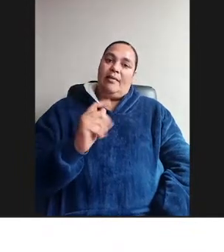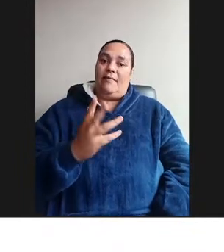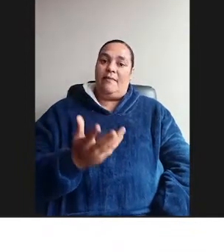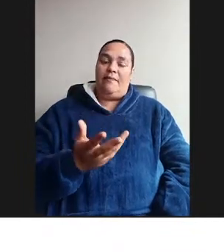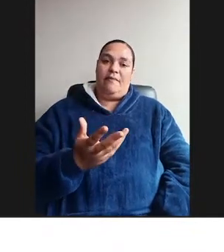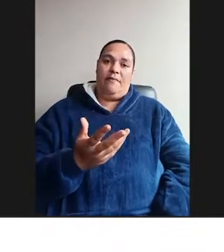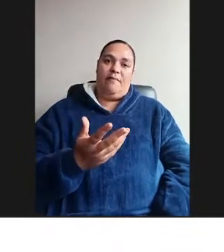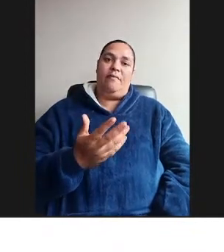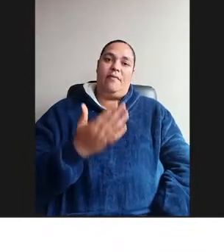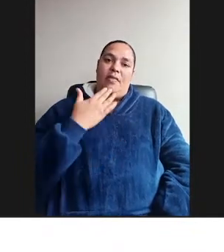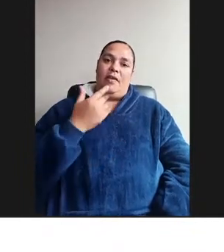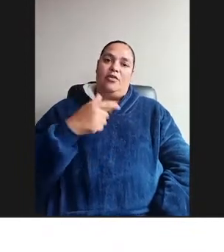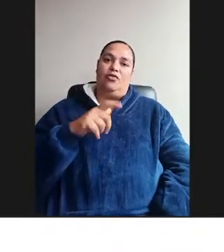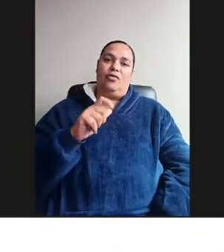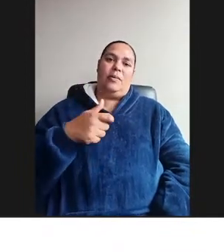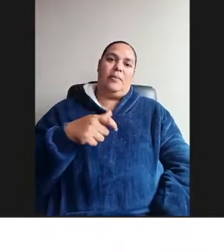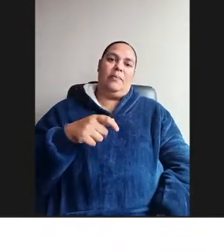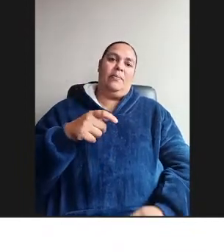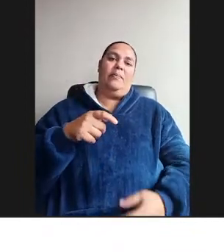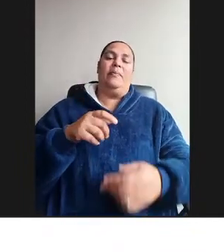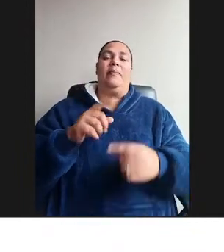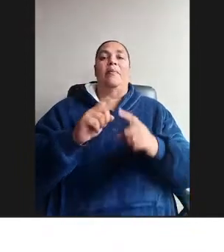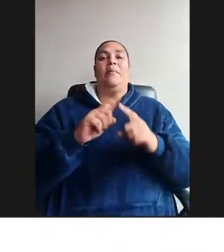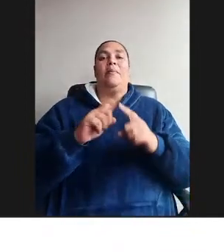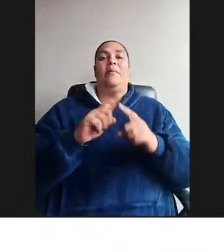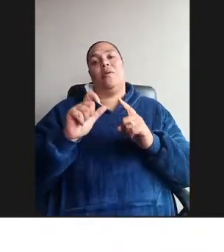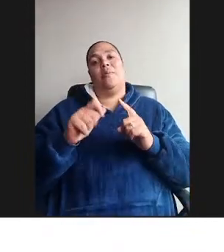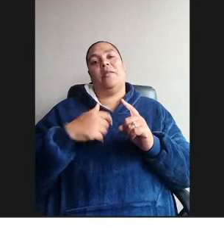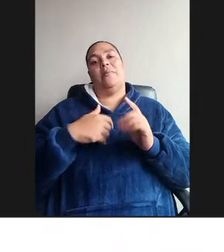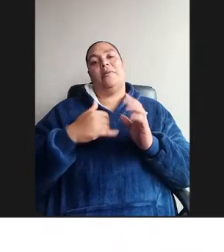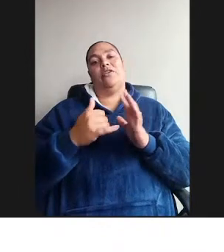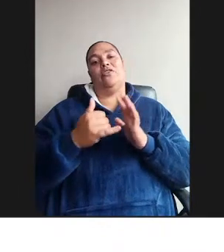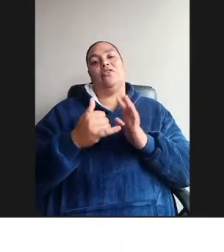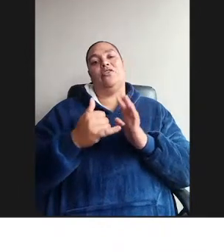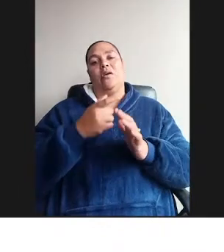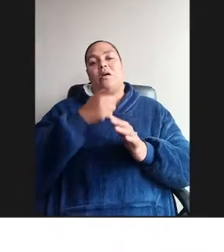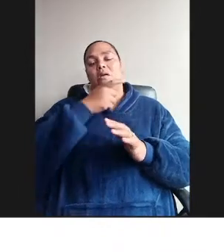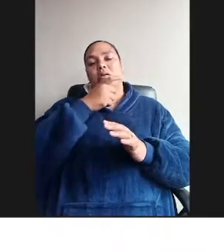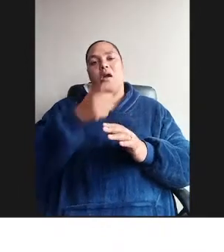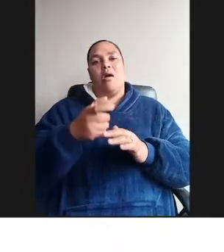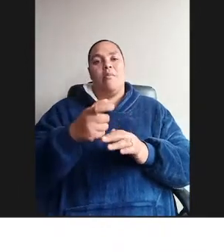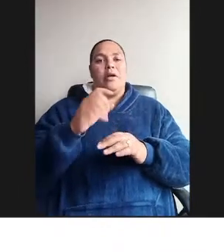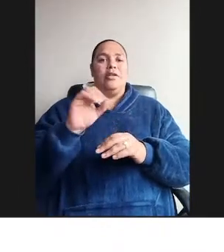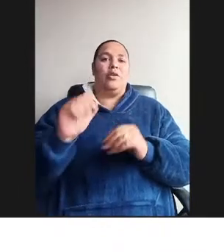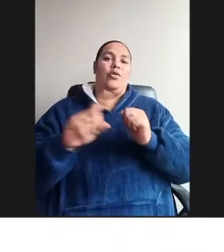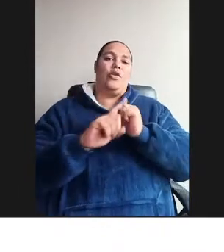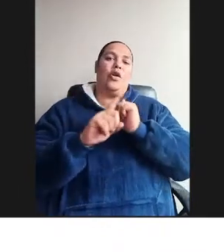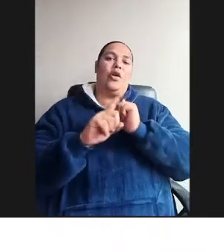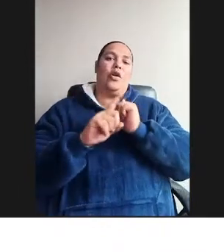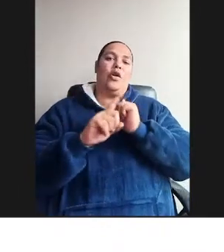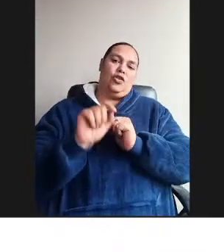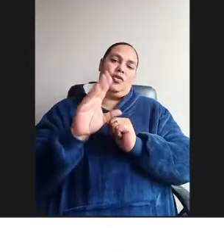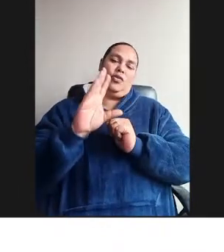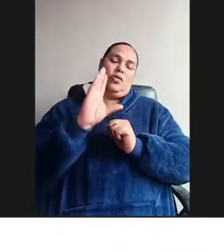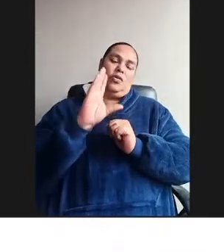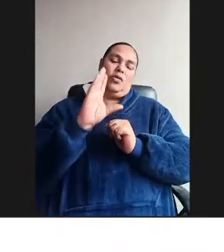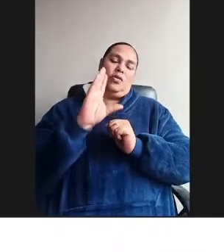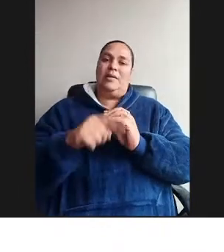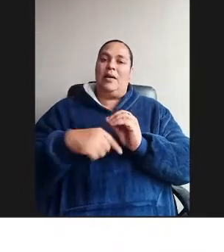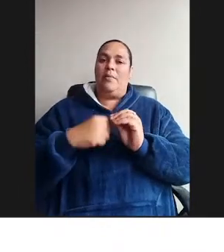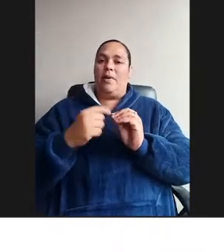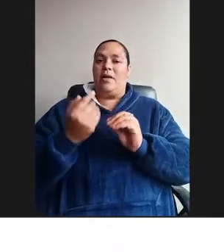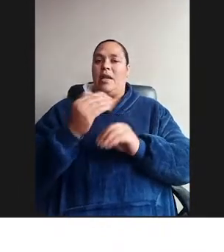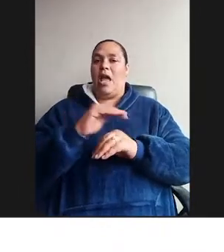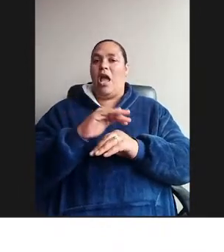Thank you, Chairperson. Chairperson, just a comment on the last question that you posed about how we get